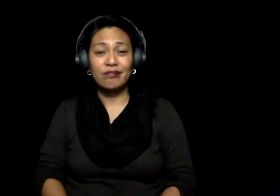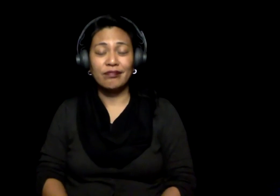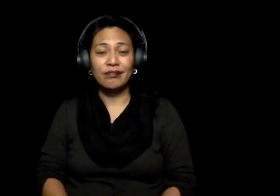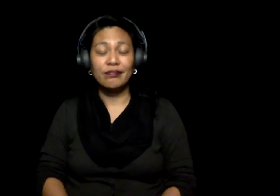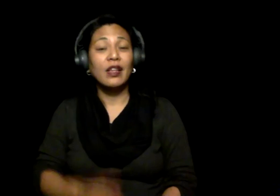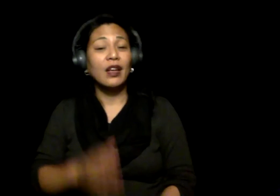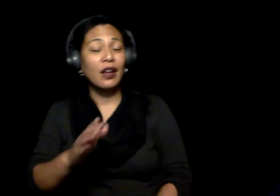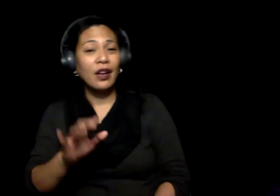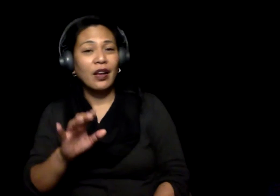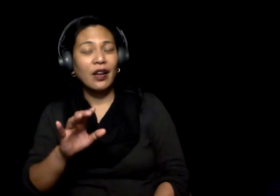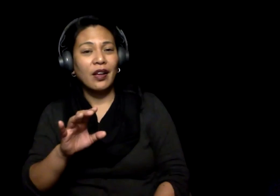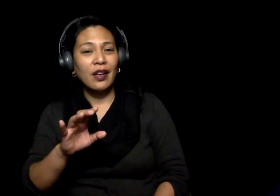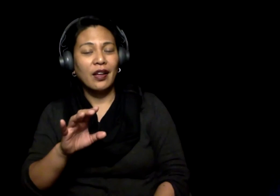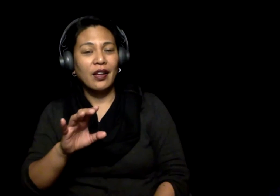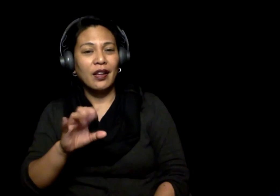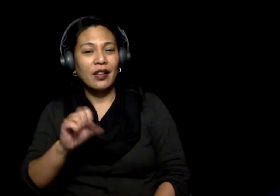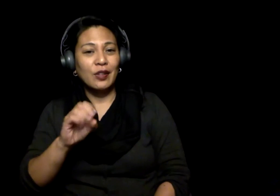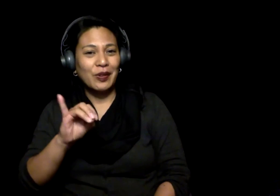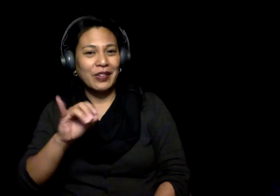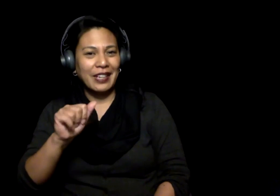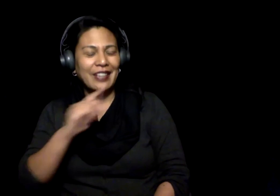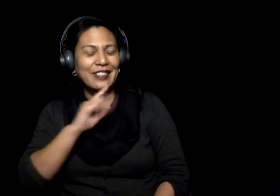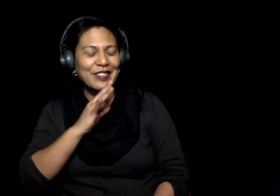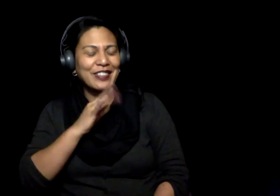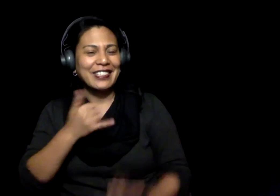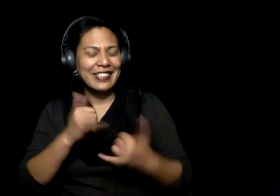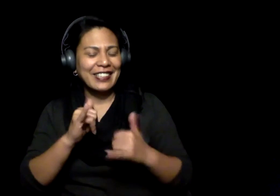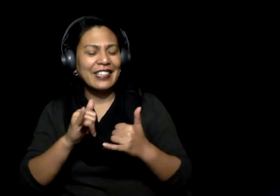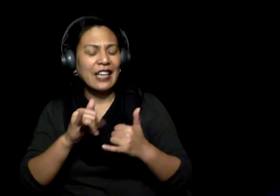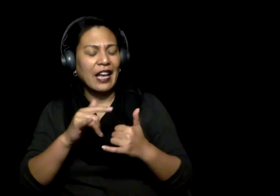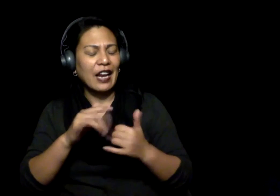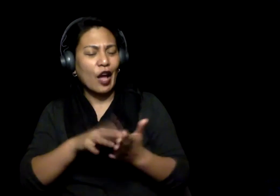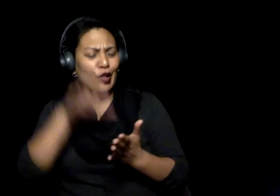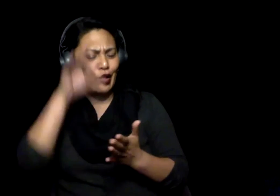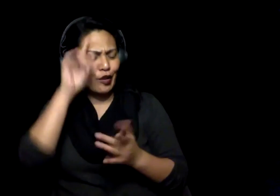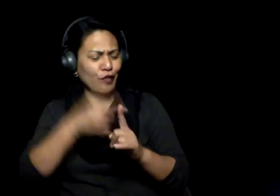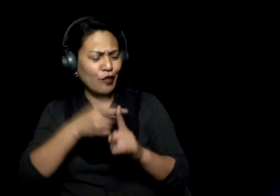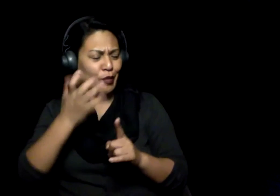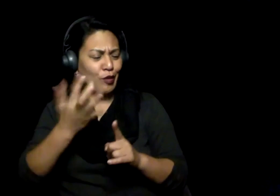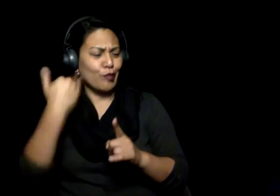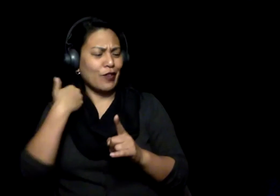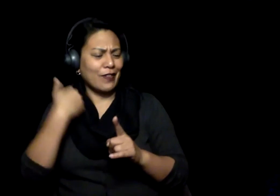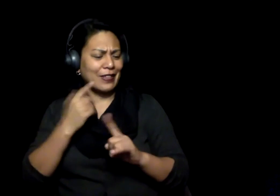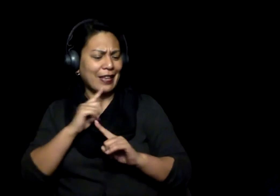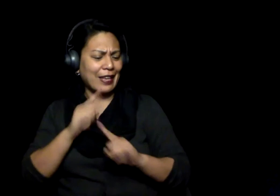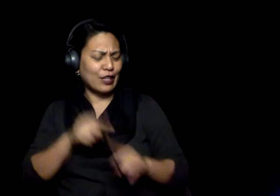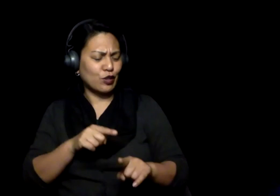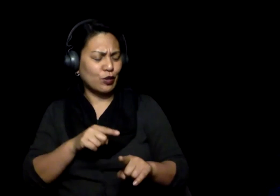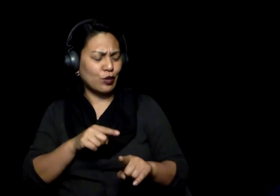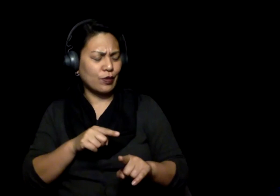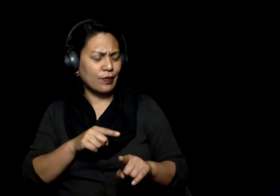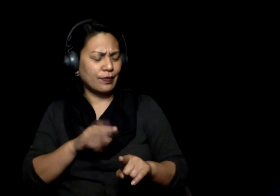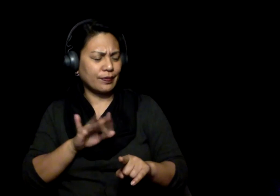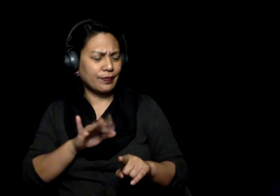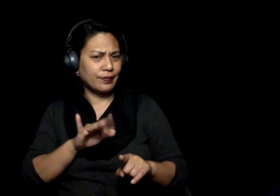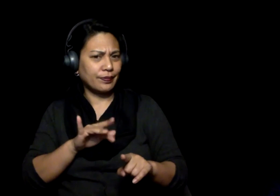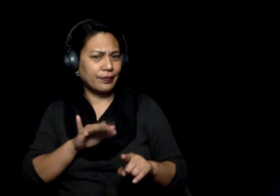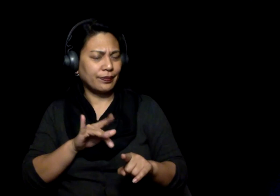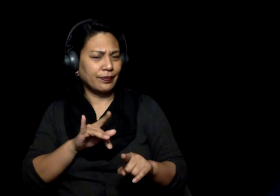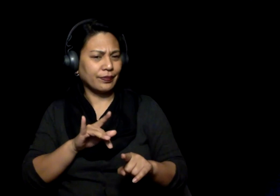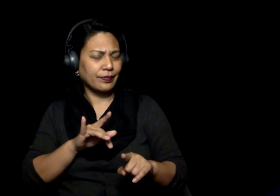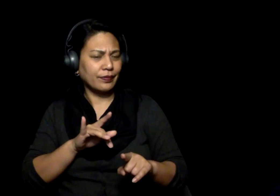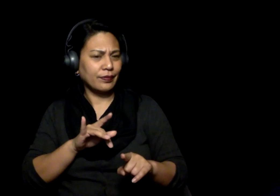learned from your previous answer to a question regarding